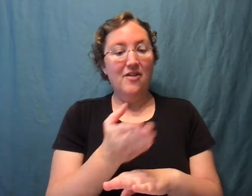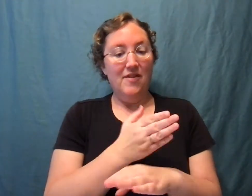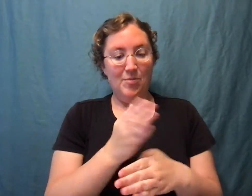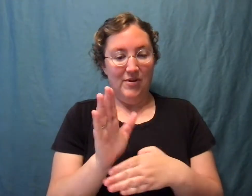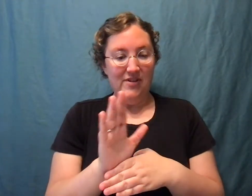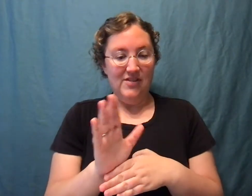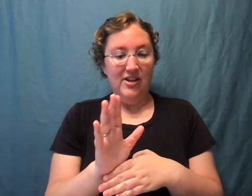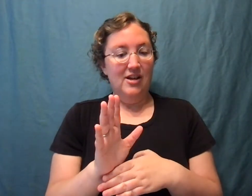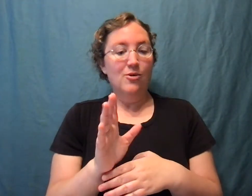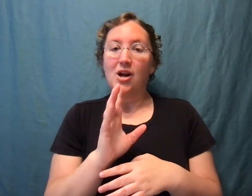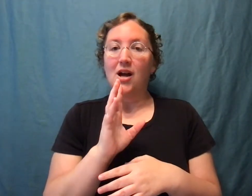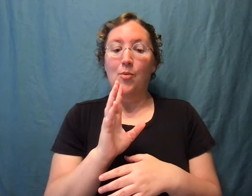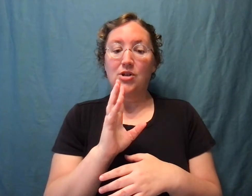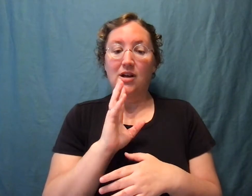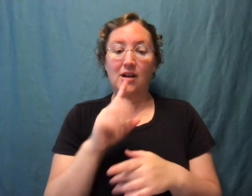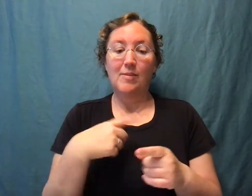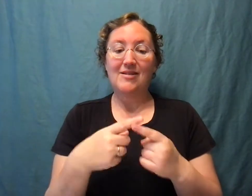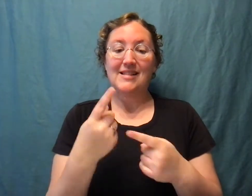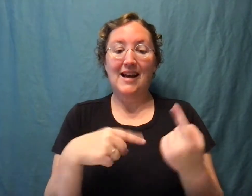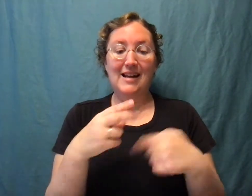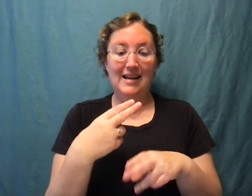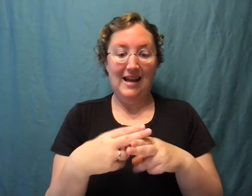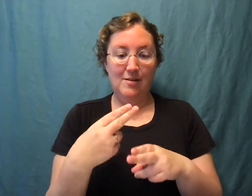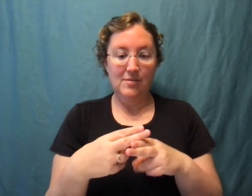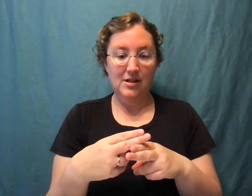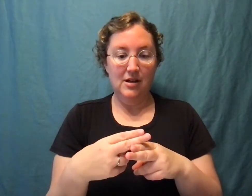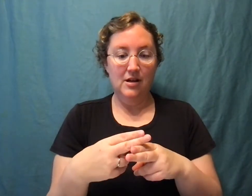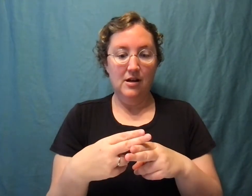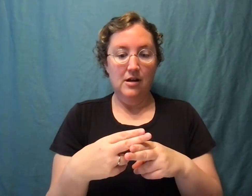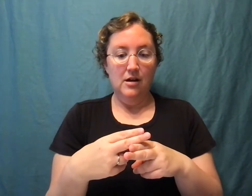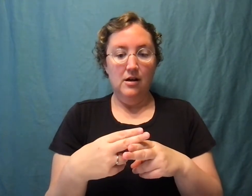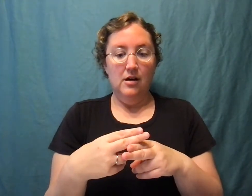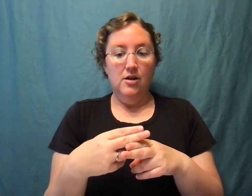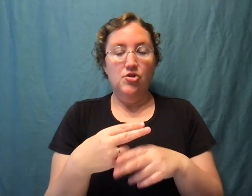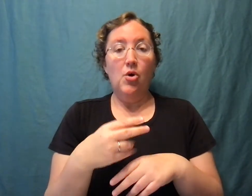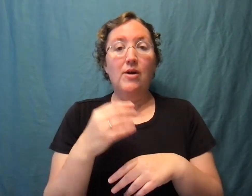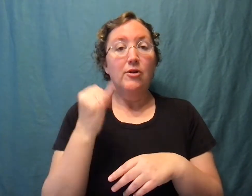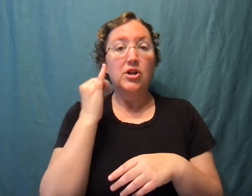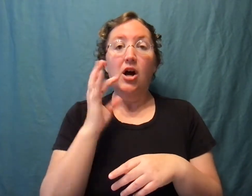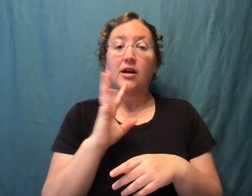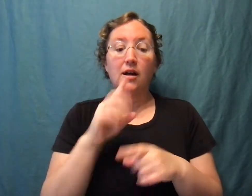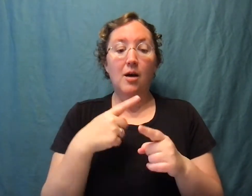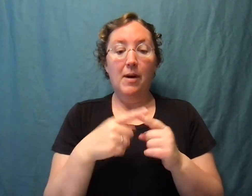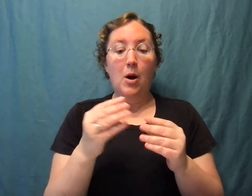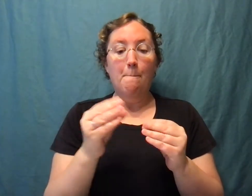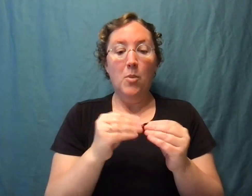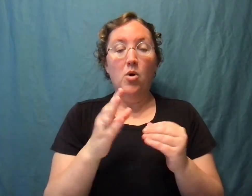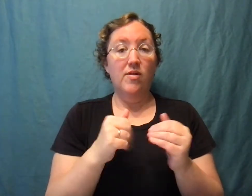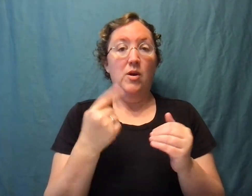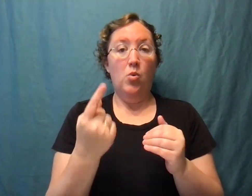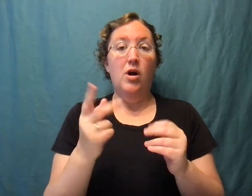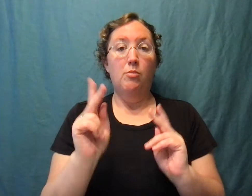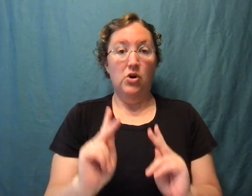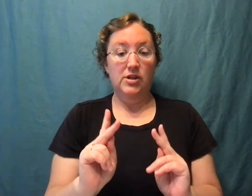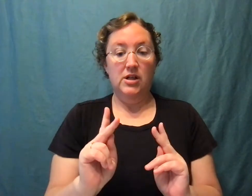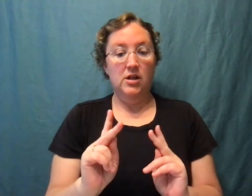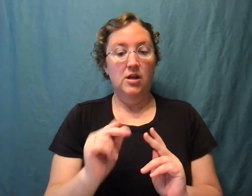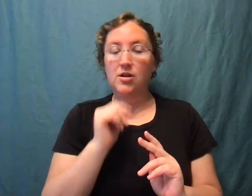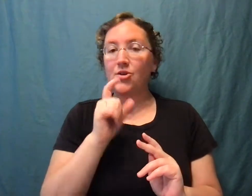the previous video, and we're talking about signing names. So if you're talking about more than one person, you don't need to